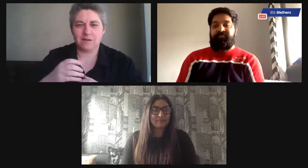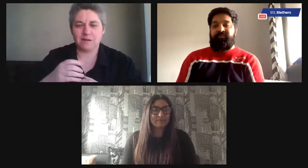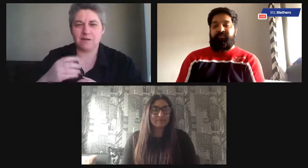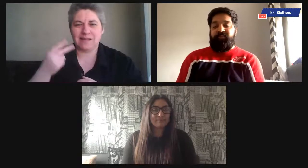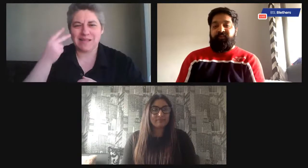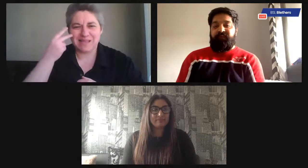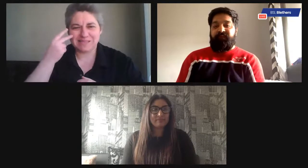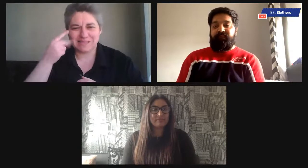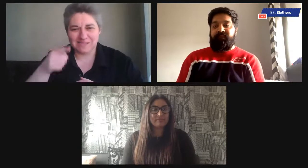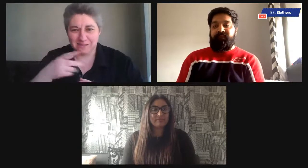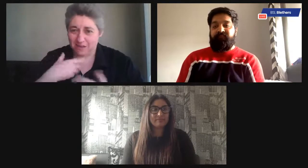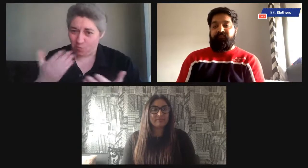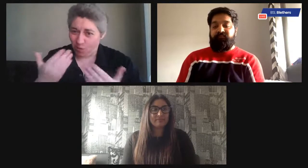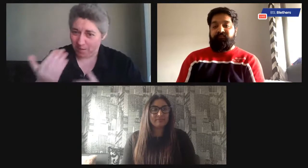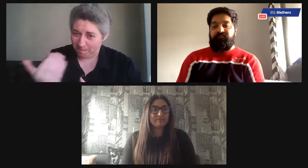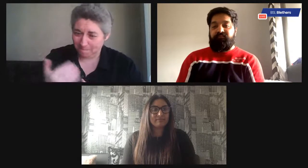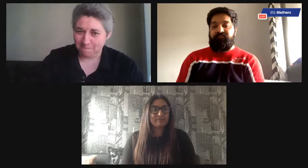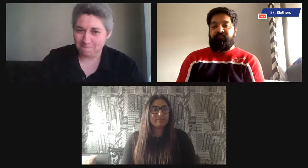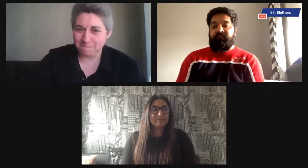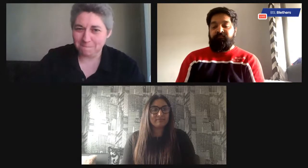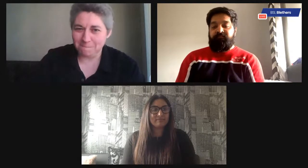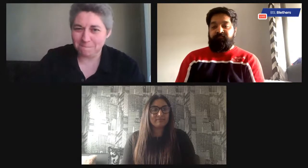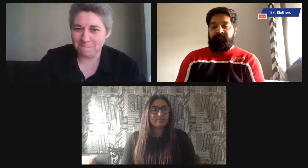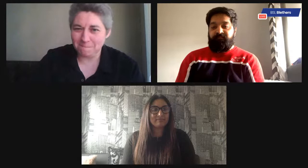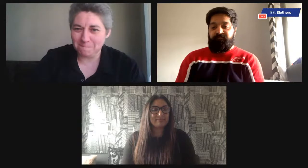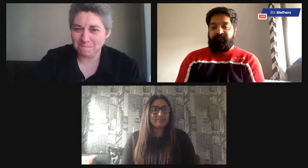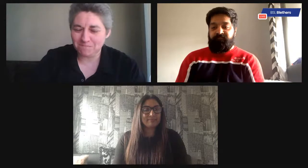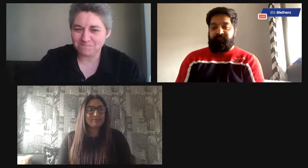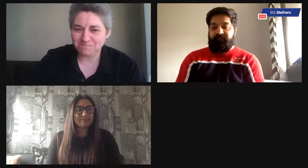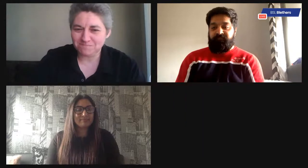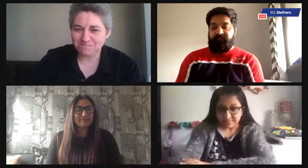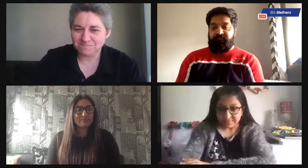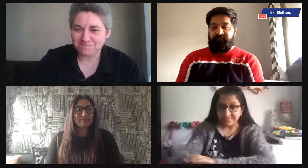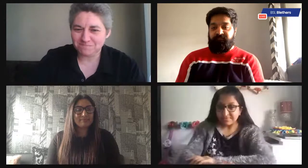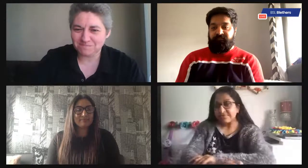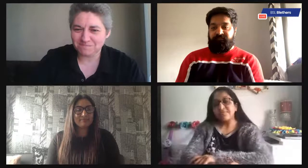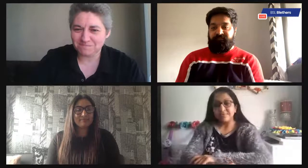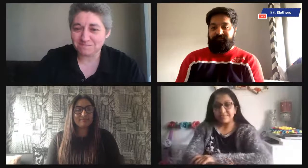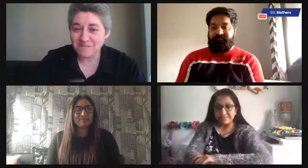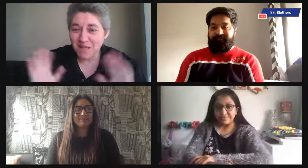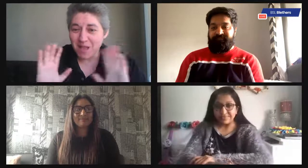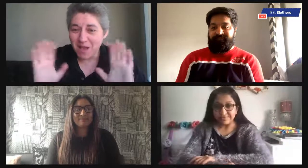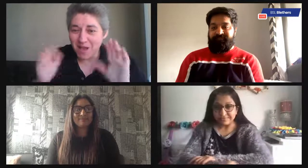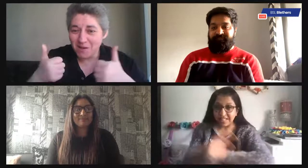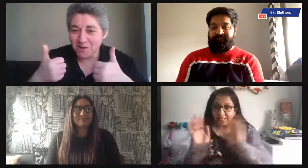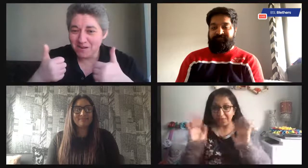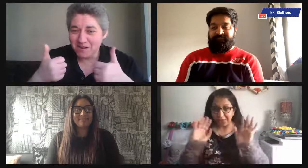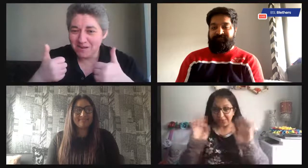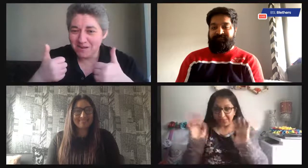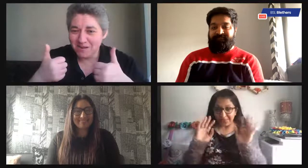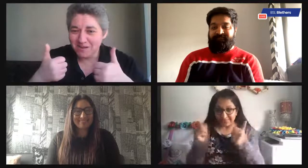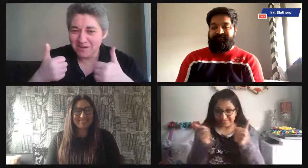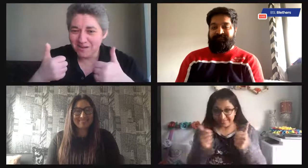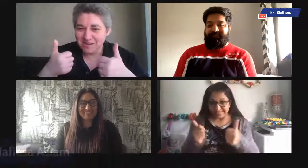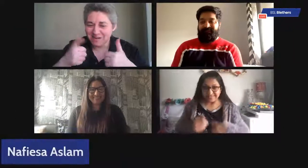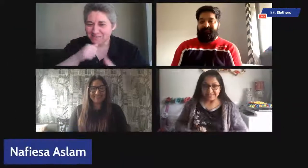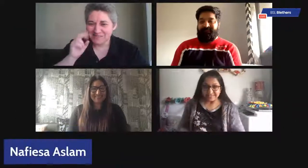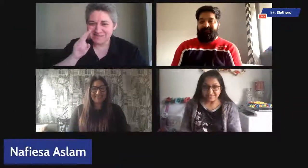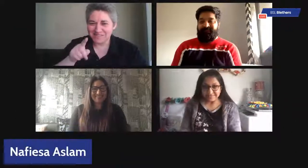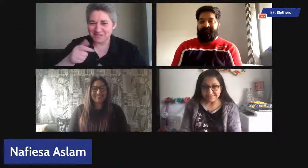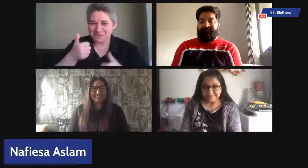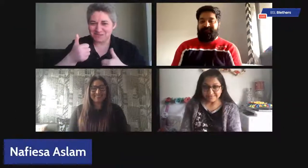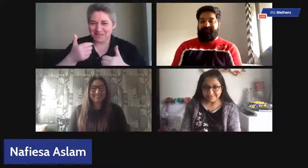final guest is Nasfiesa. Nasfiesa, would you like to join us? Hello, Nasfiesa.